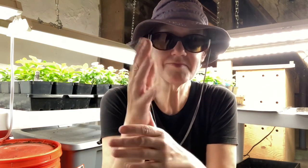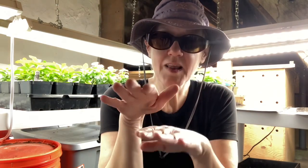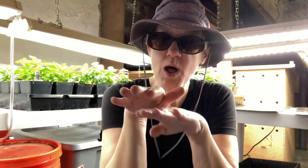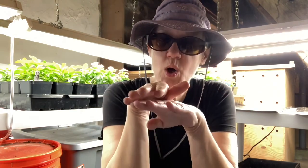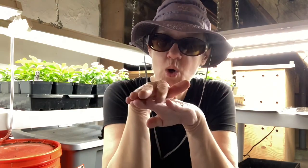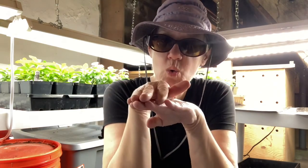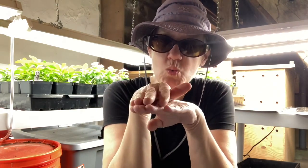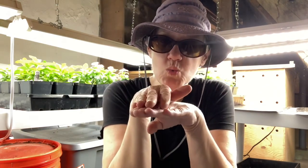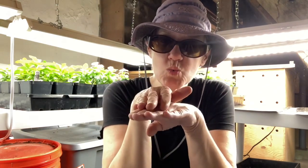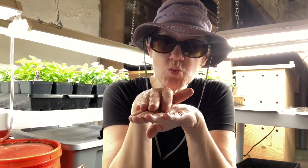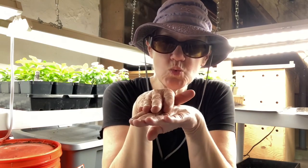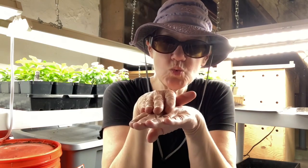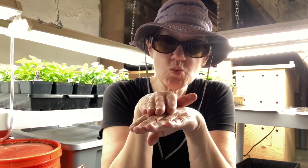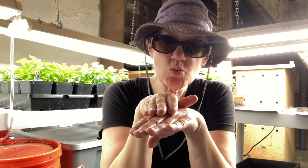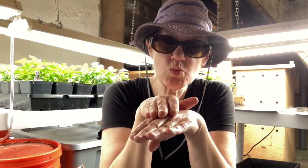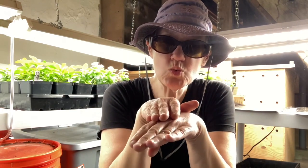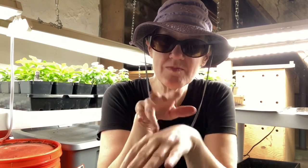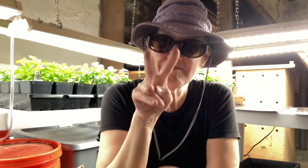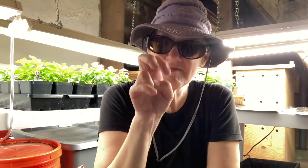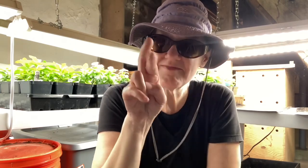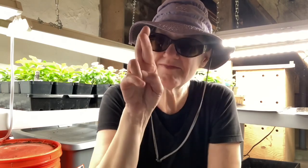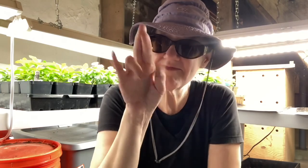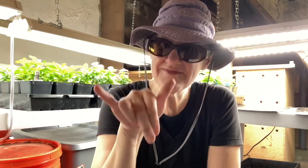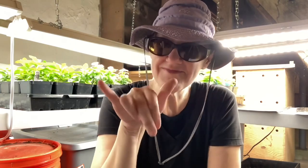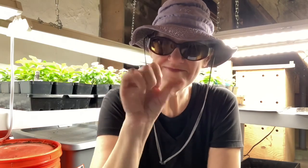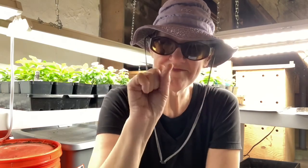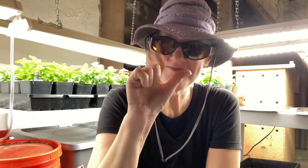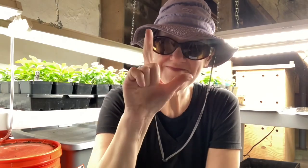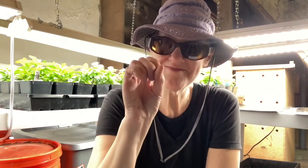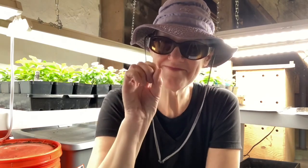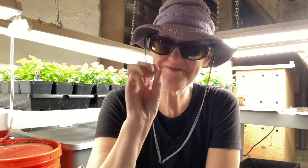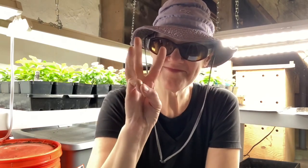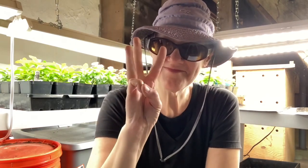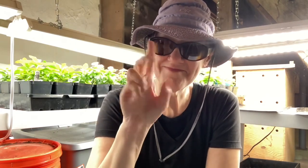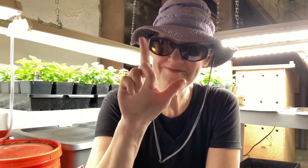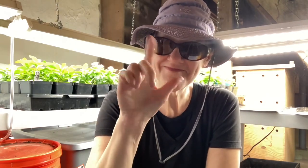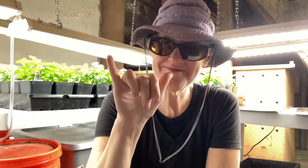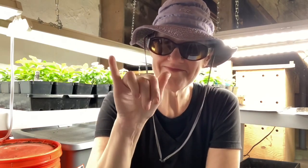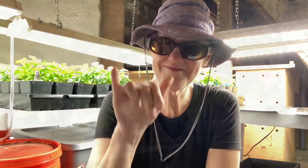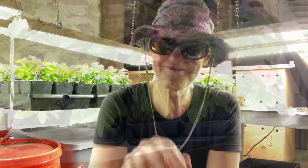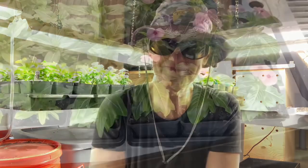grow very slowly.